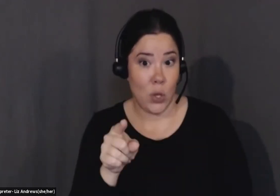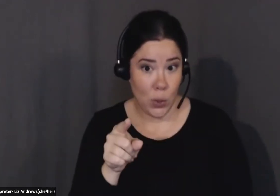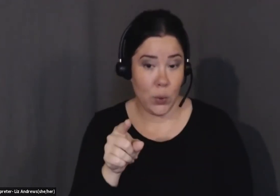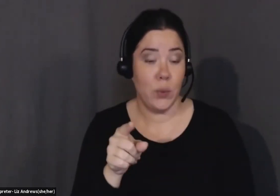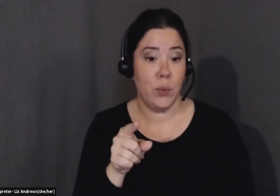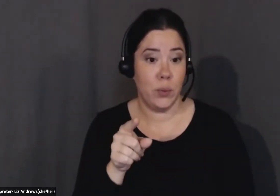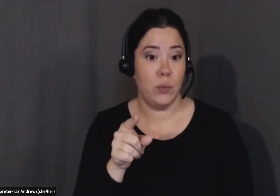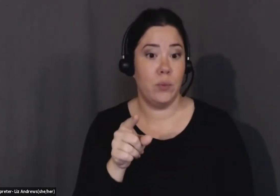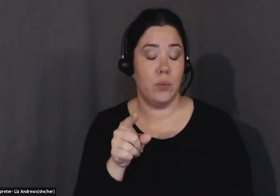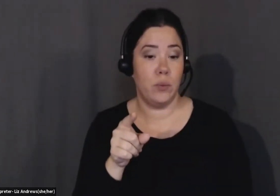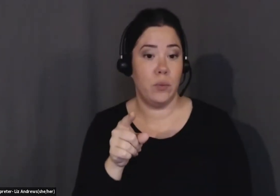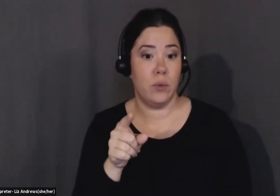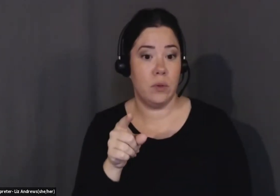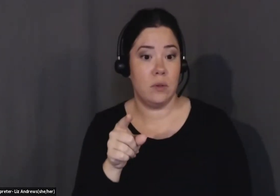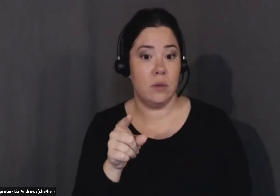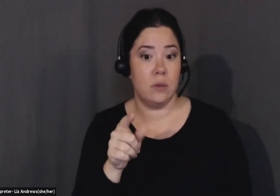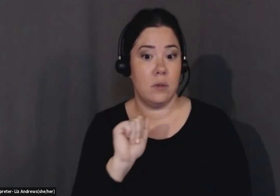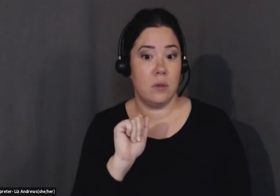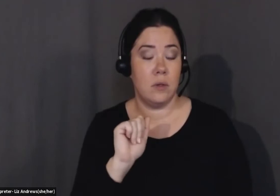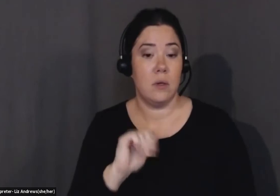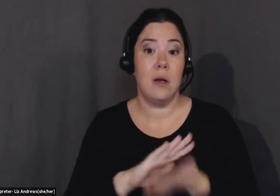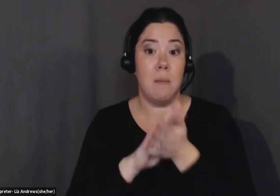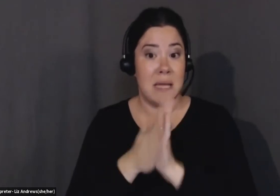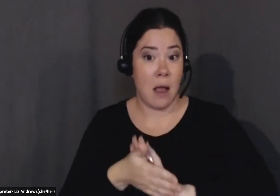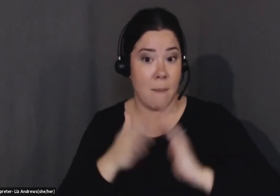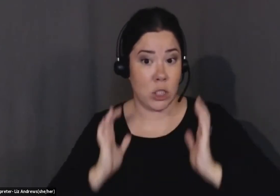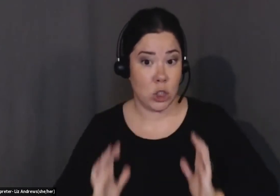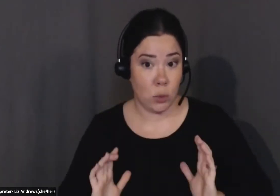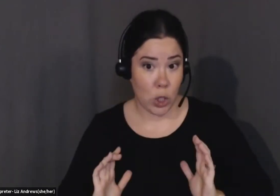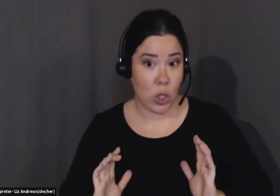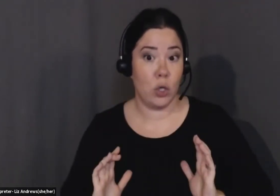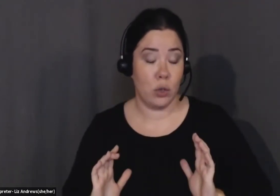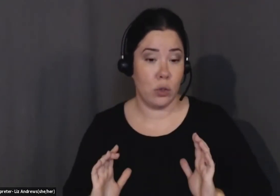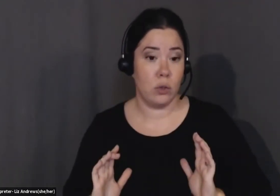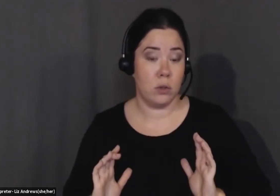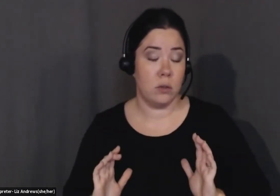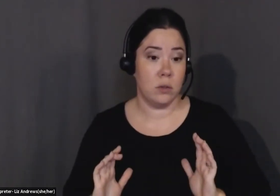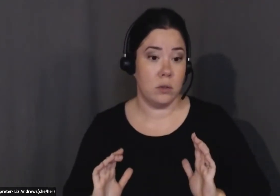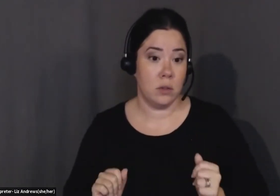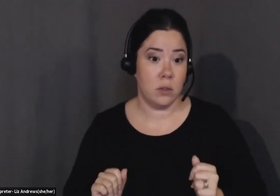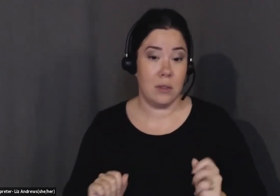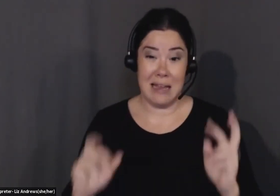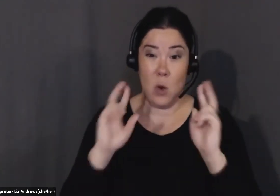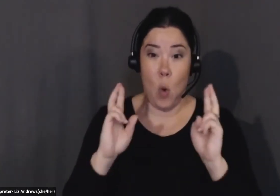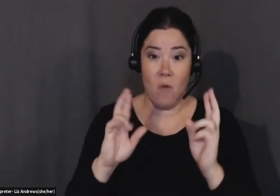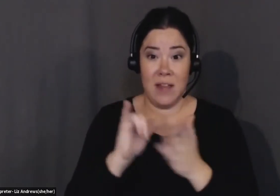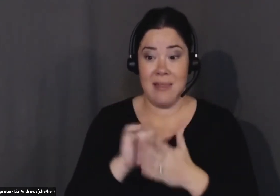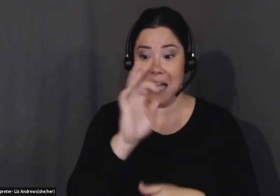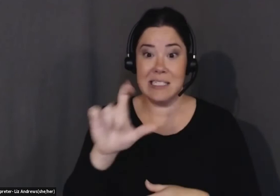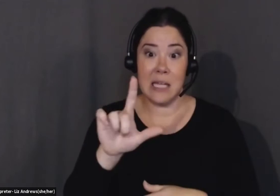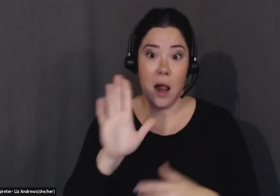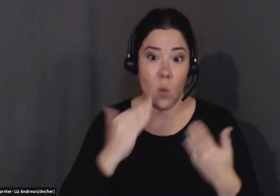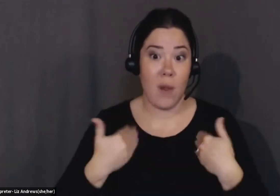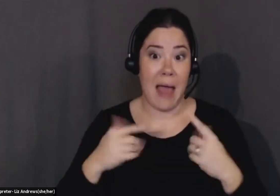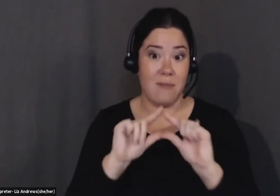and become a consumer, and hopefully that still will have a group like we